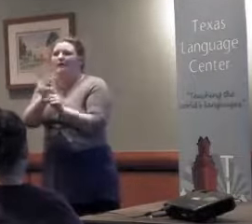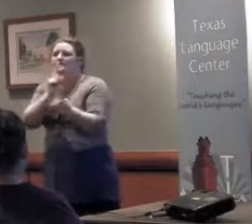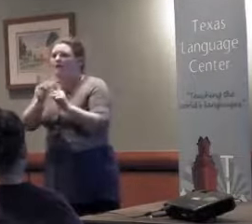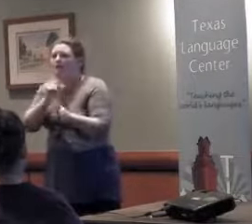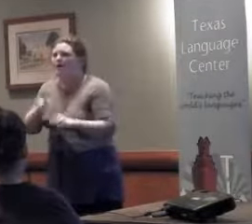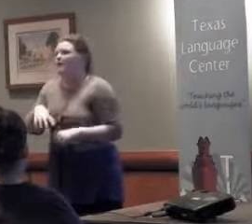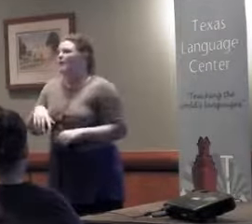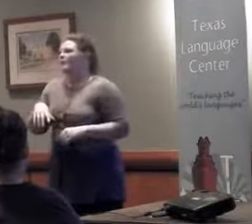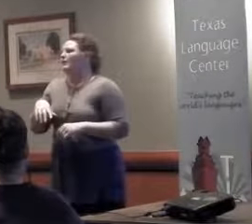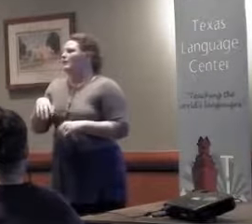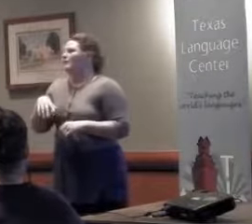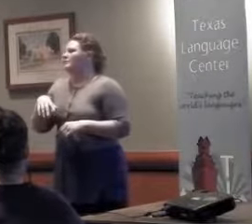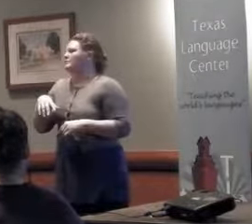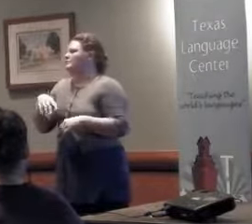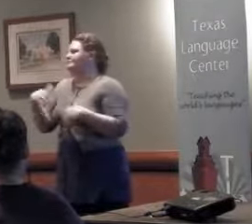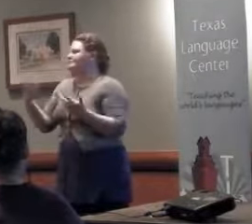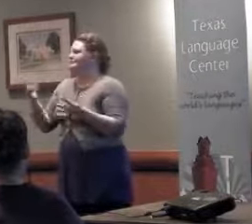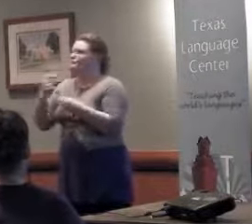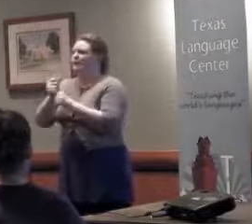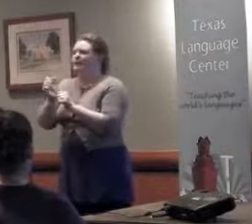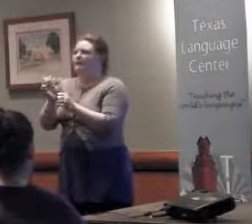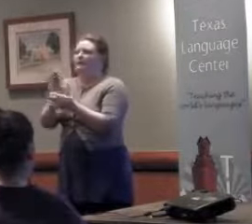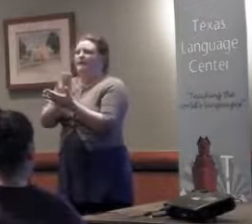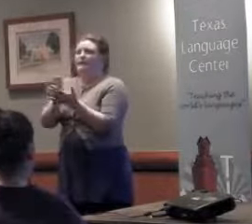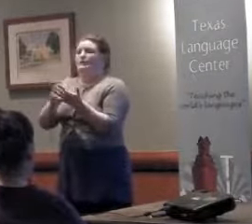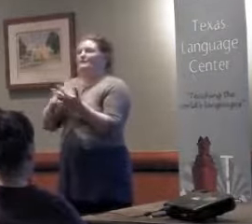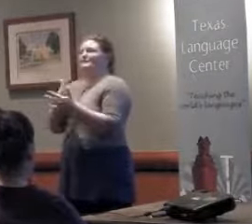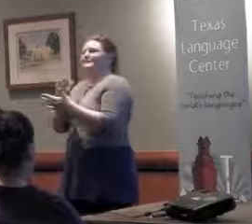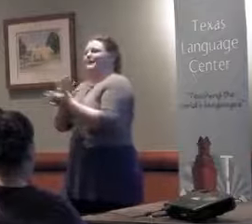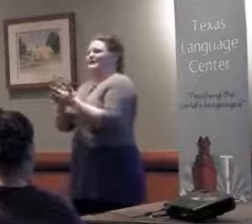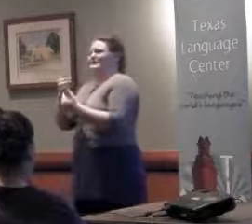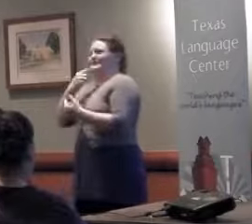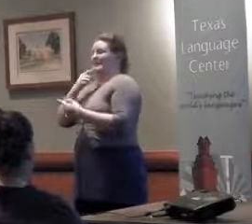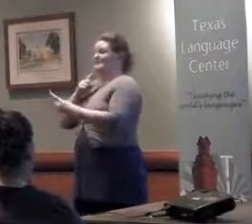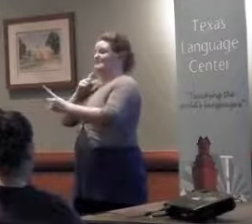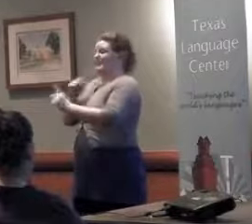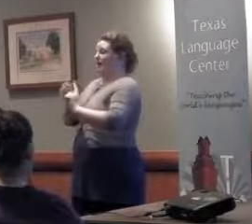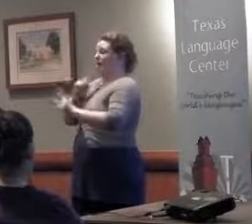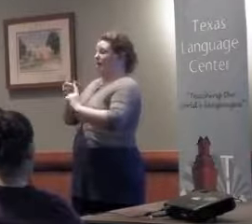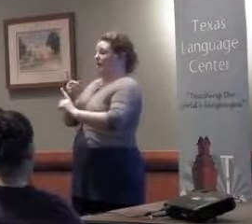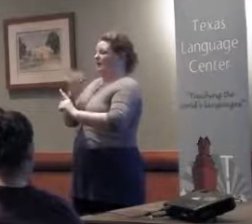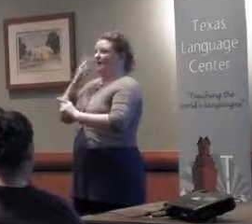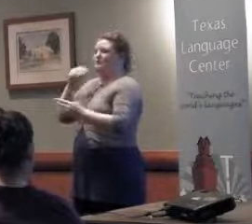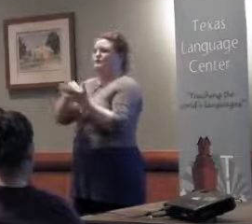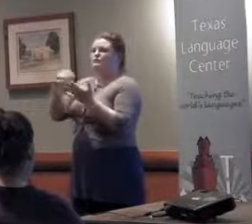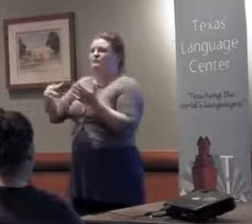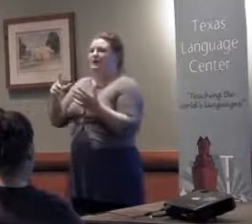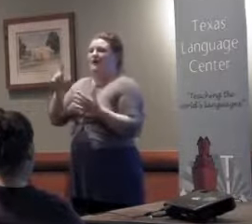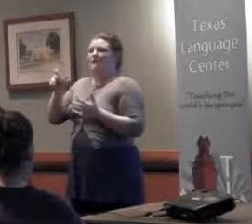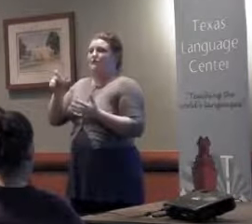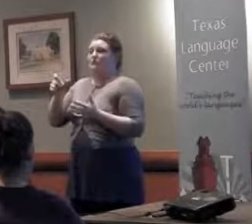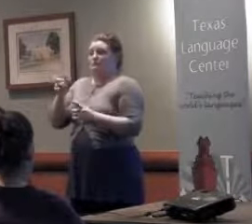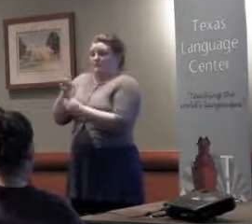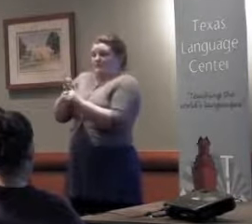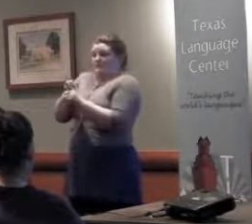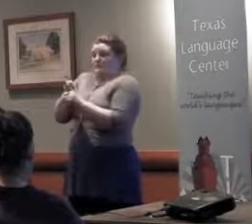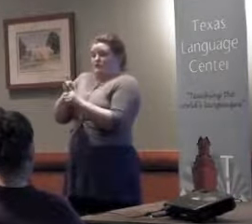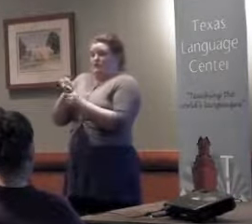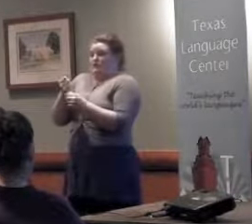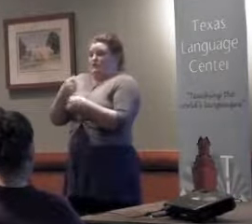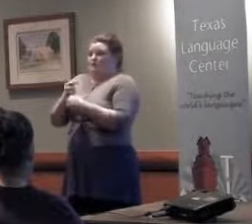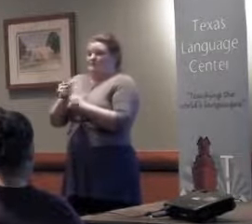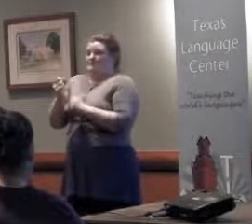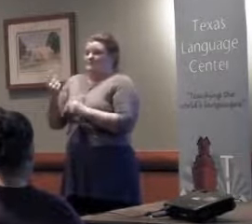dialogue, creating and I purposefully say dialogue because sometimes the students have to, by themselves, create something that's